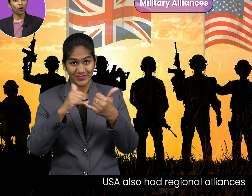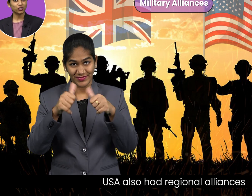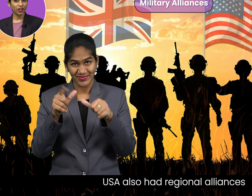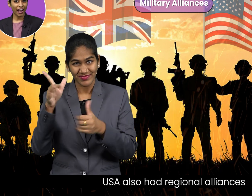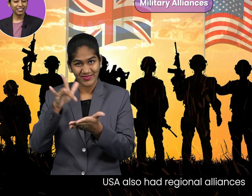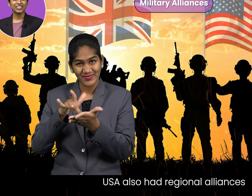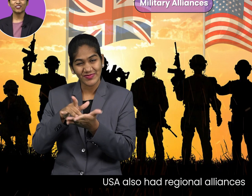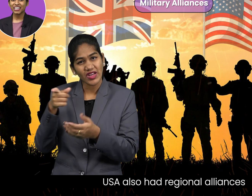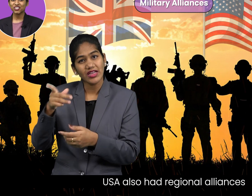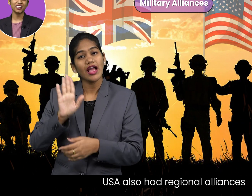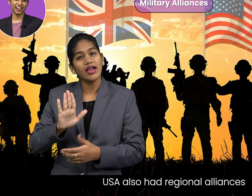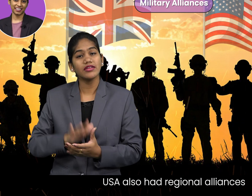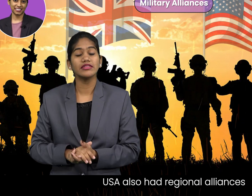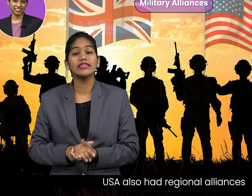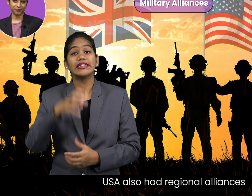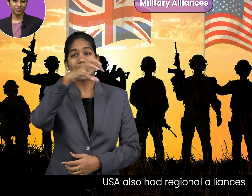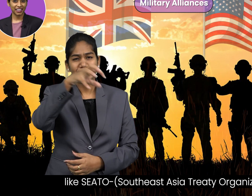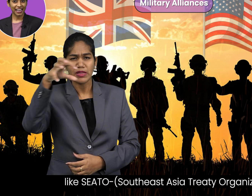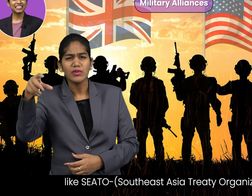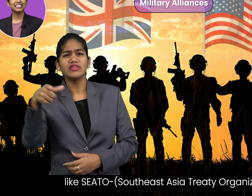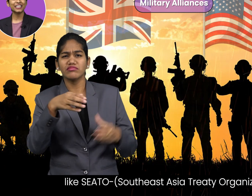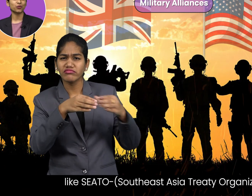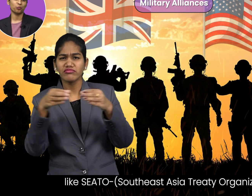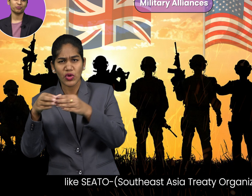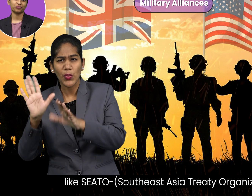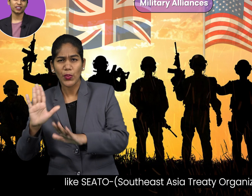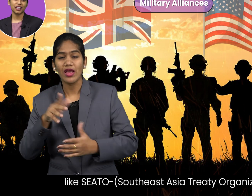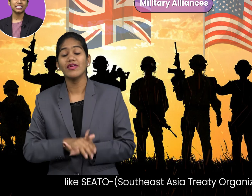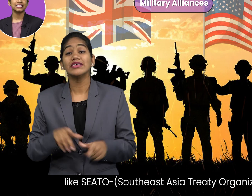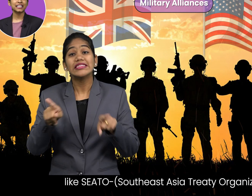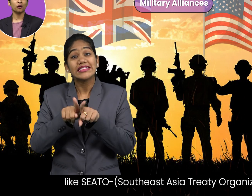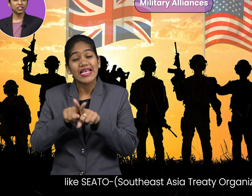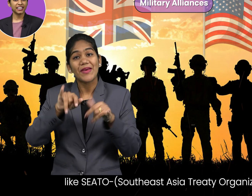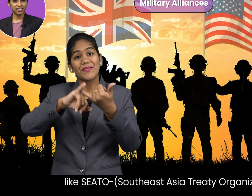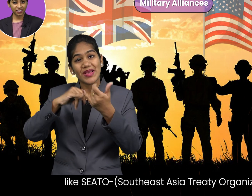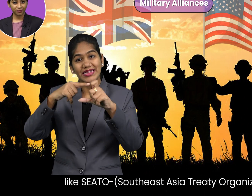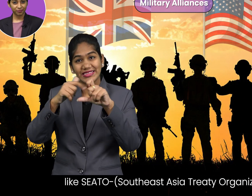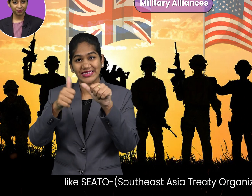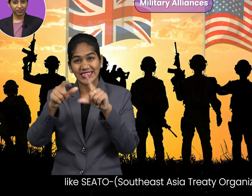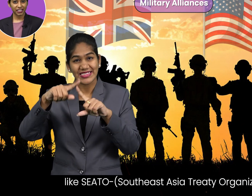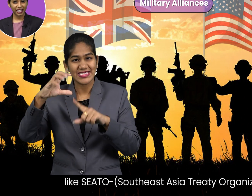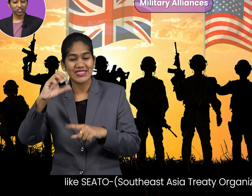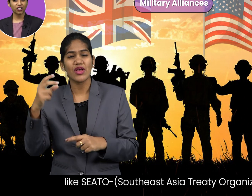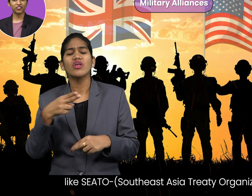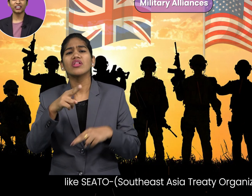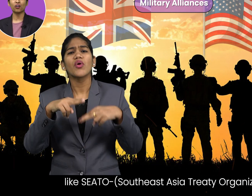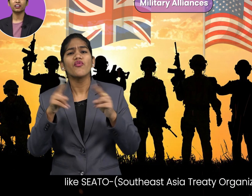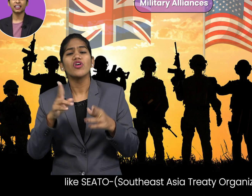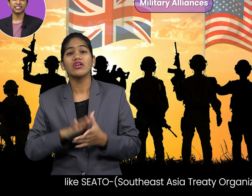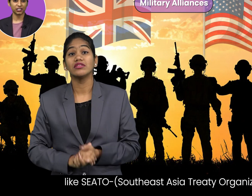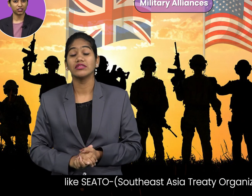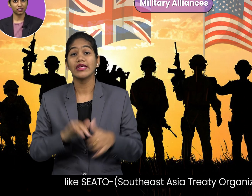USA also had regional alliances like C2, Southeast Asia